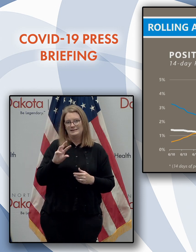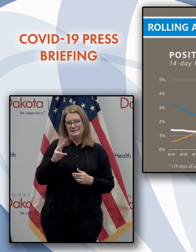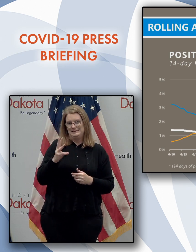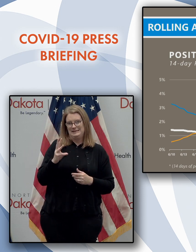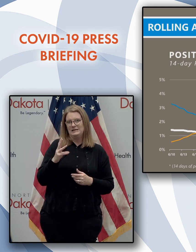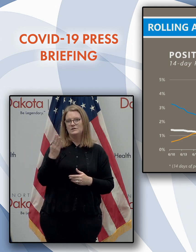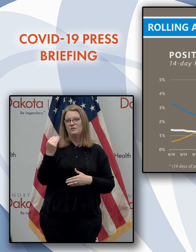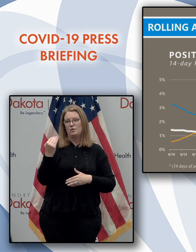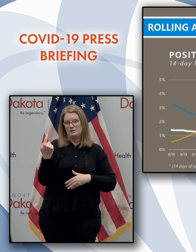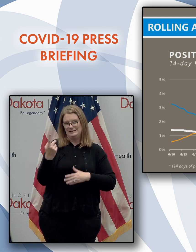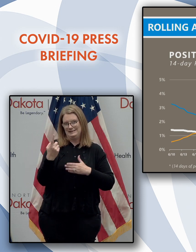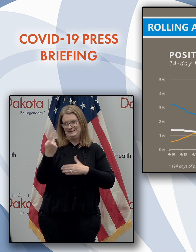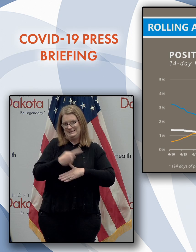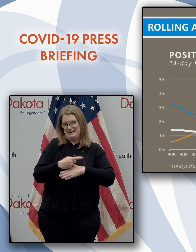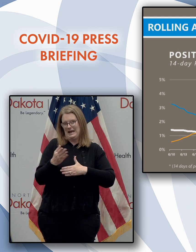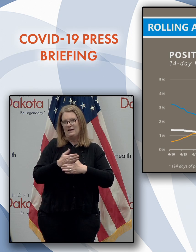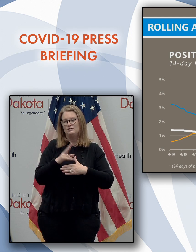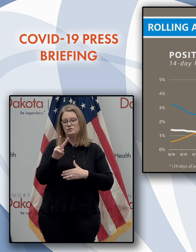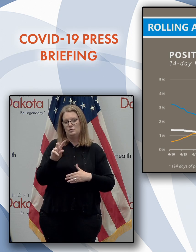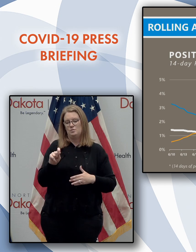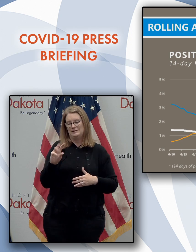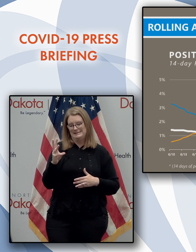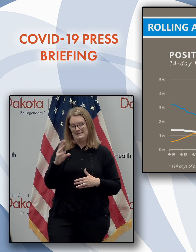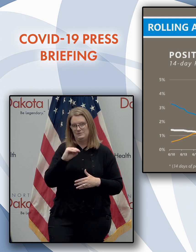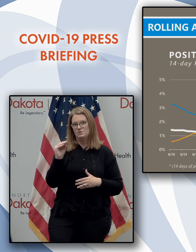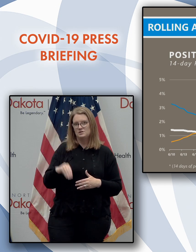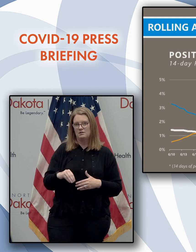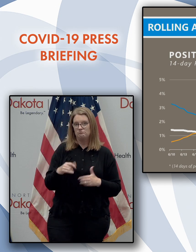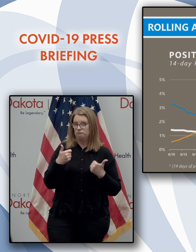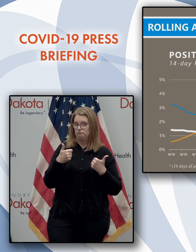the 14-day average, again, which is terrific.